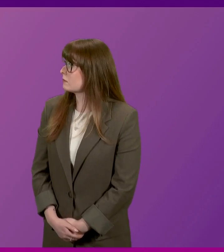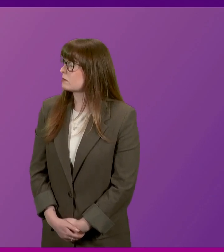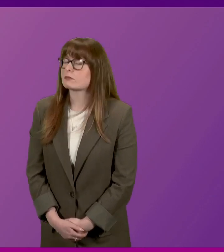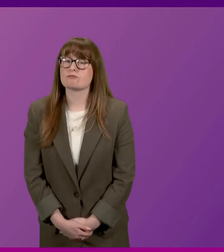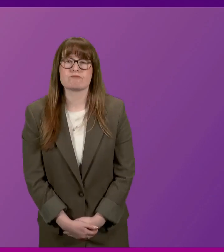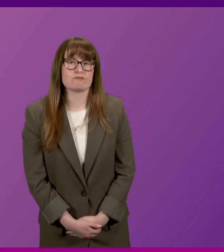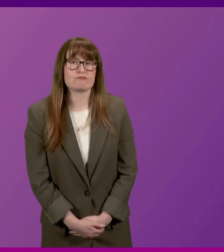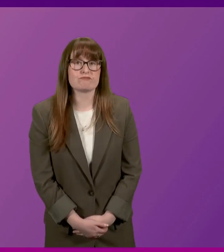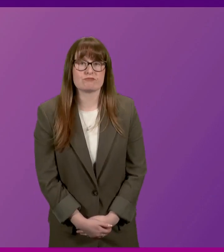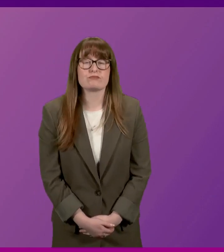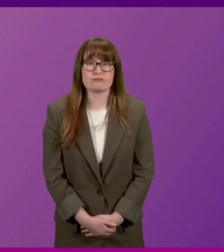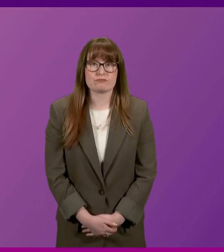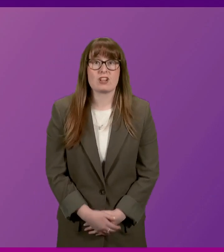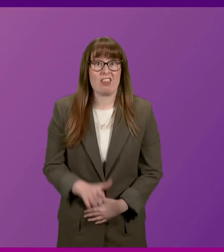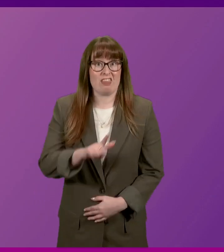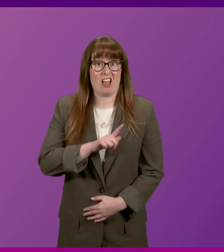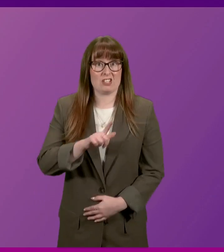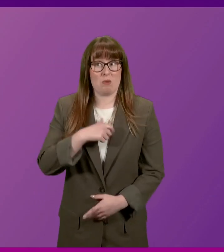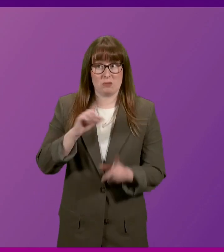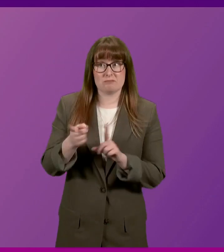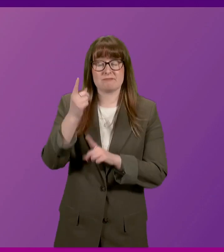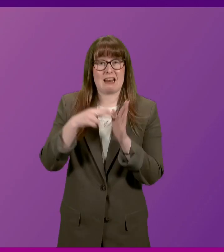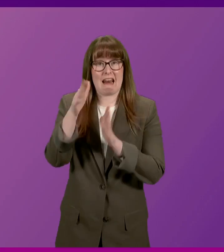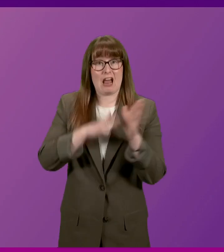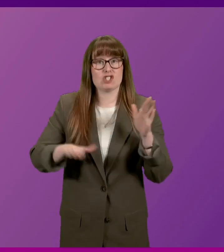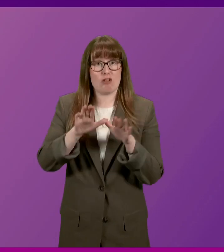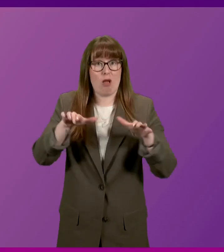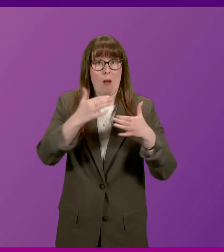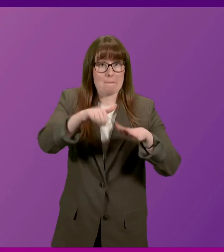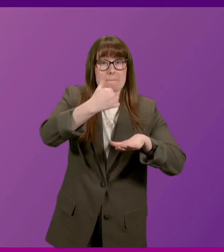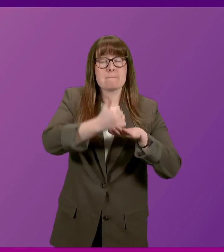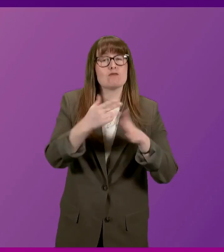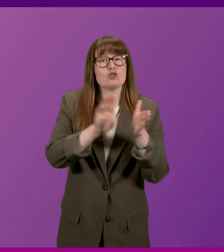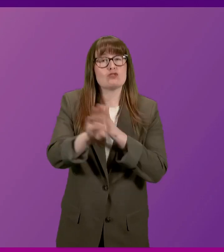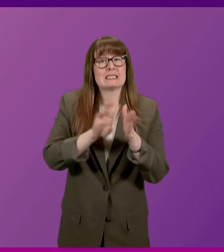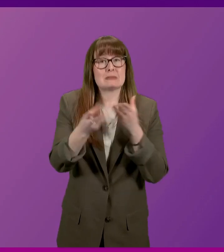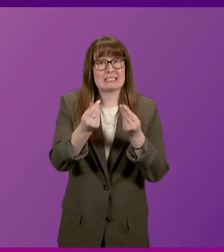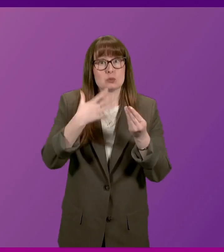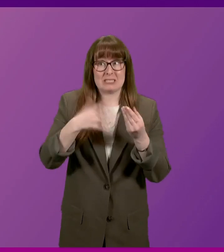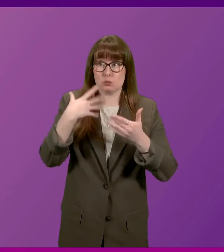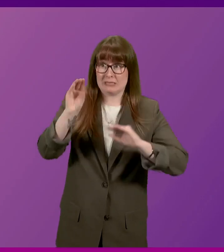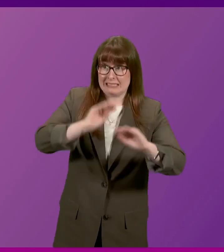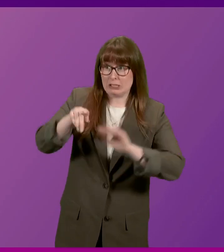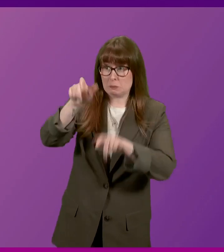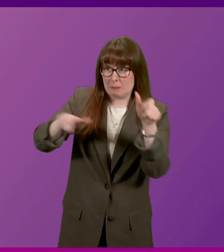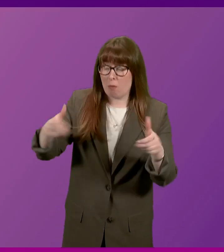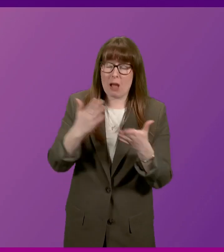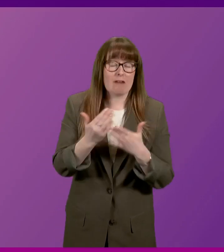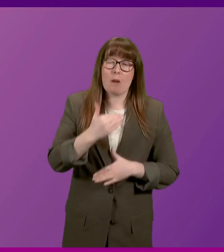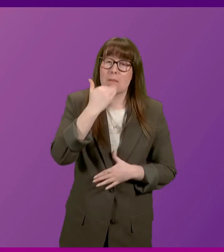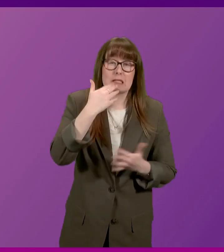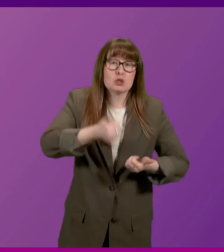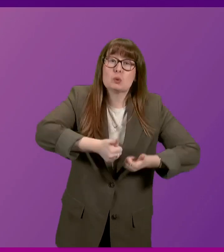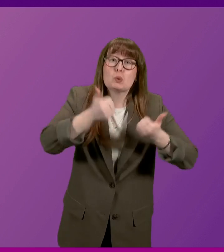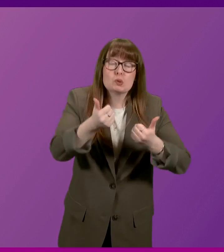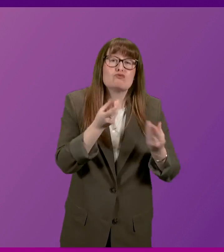Well, we called for like a national hub of training materials and training the trainers, because there are pockets of good practice, Lee,